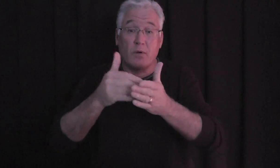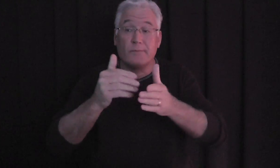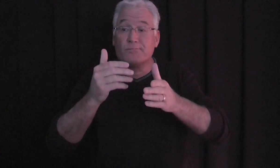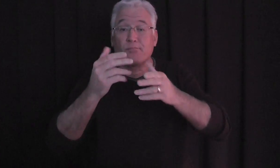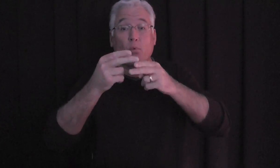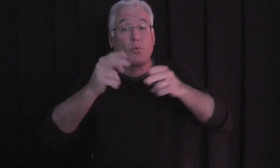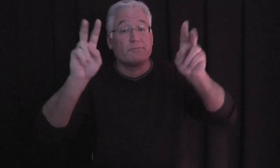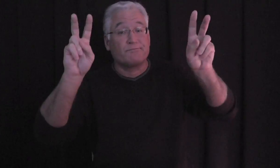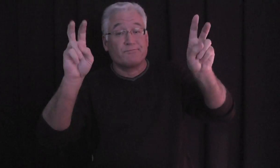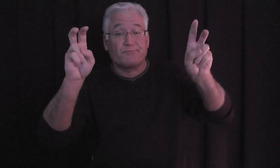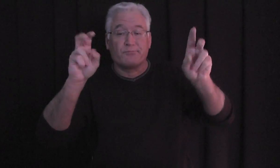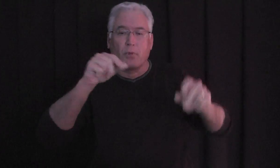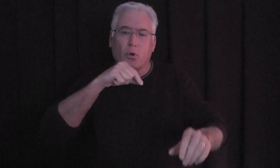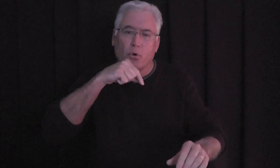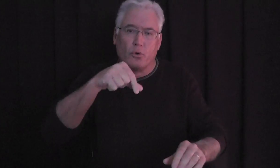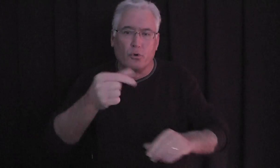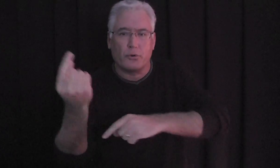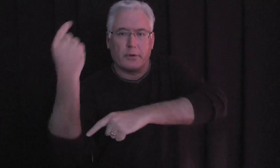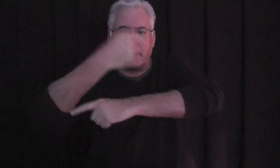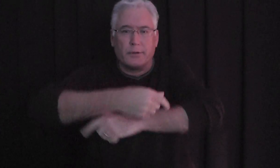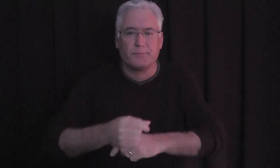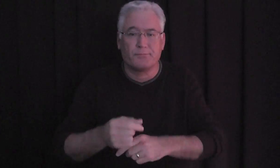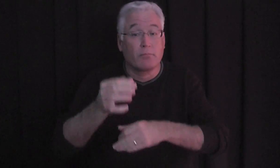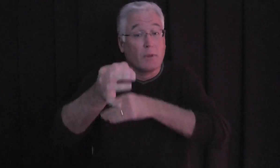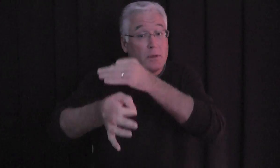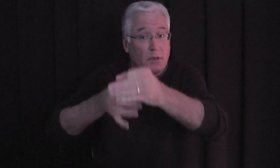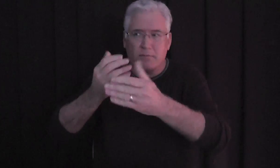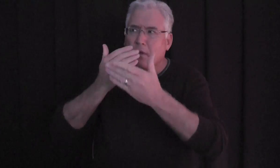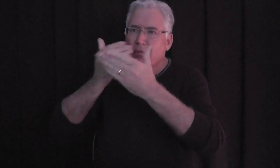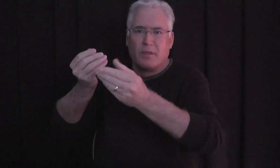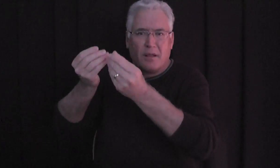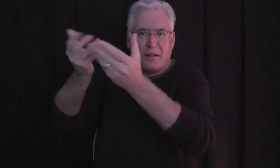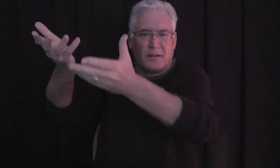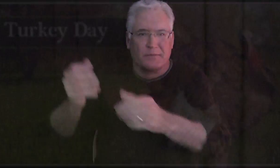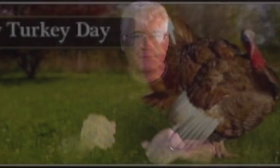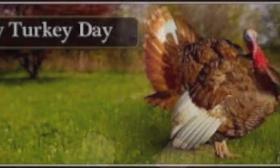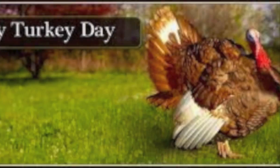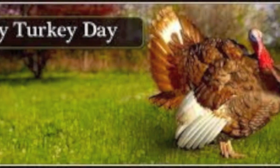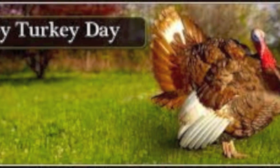ago. Often people will call it Turkey Day instead of Thanksgiving.